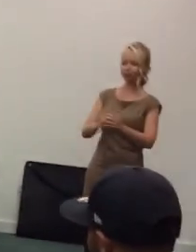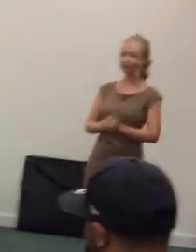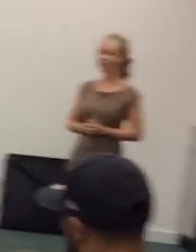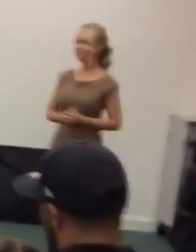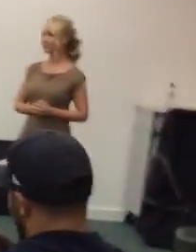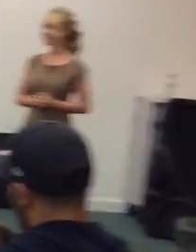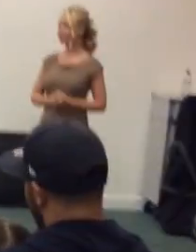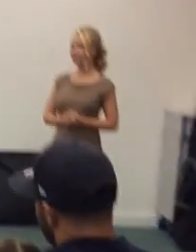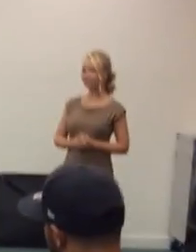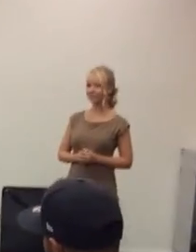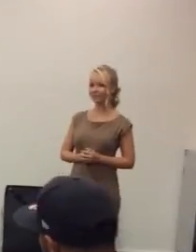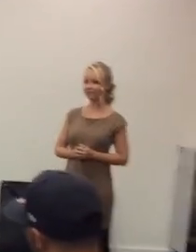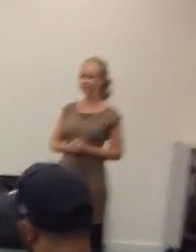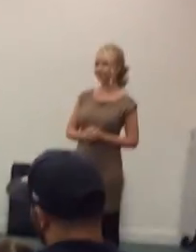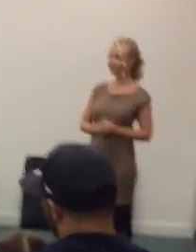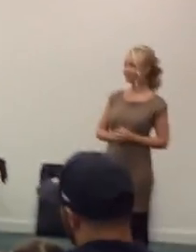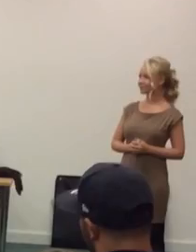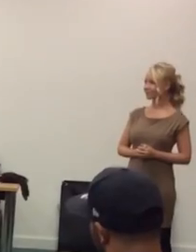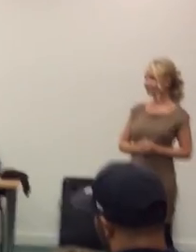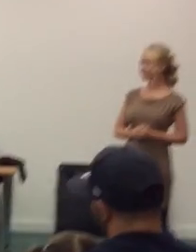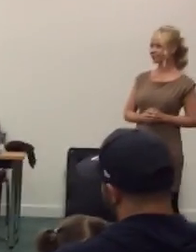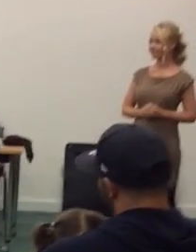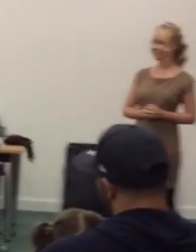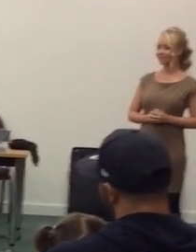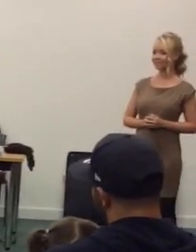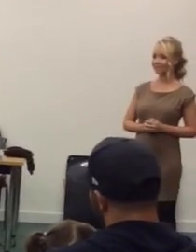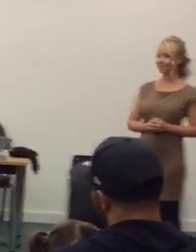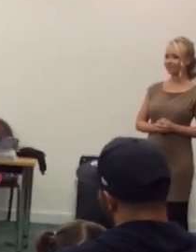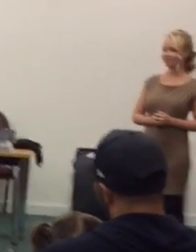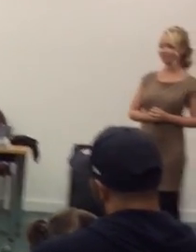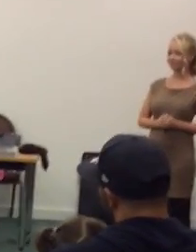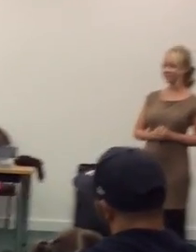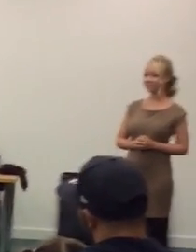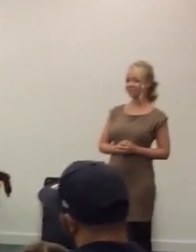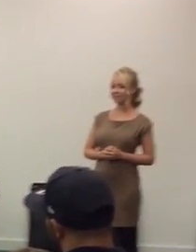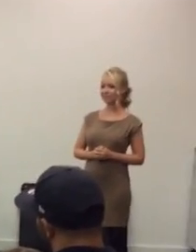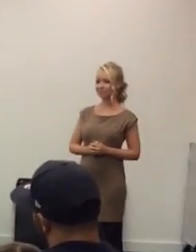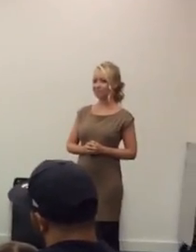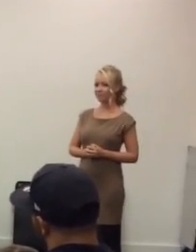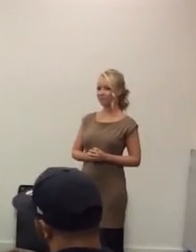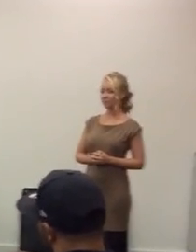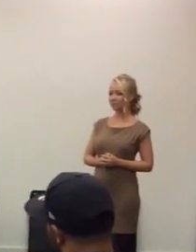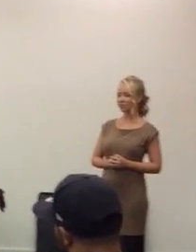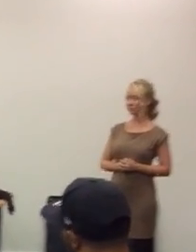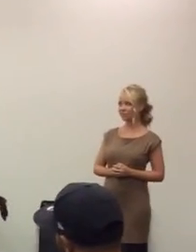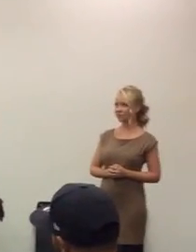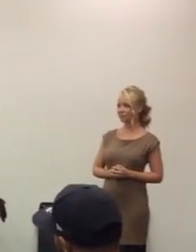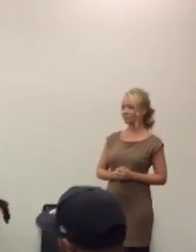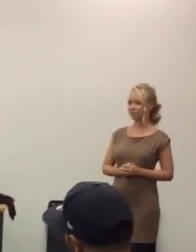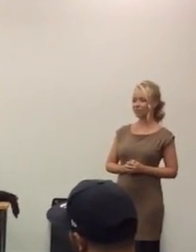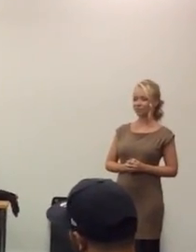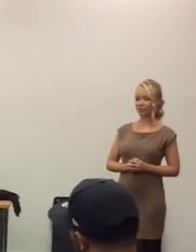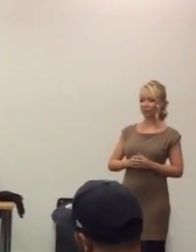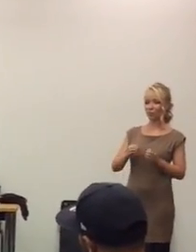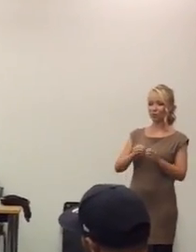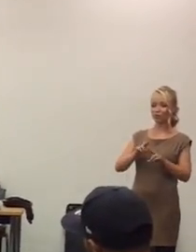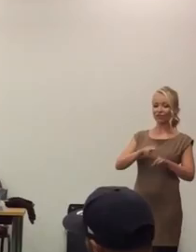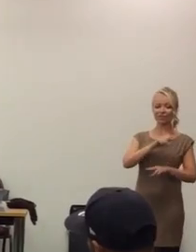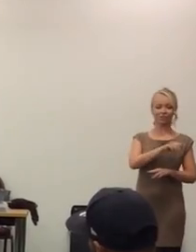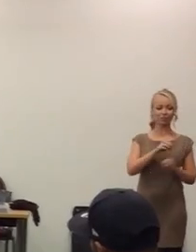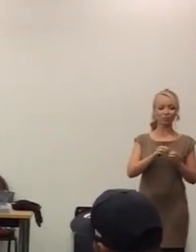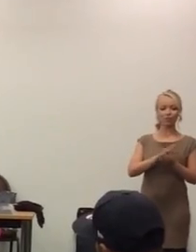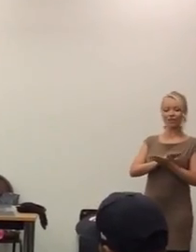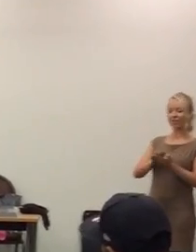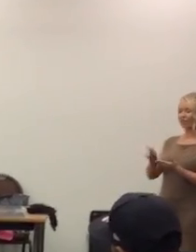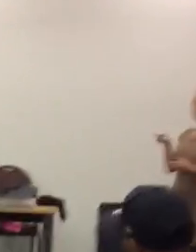And this is very important, boys and girls, this next one. Very, very important message. You see, while Brunfin and